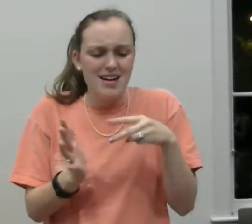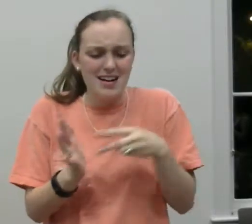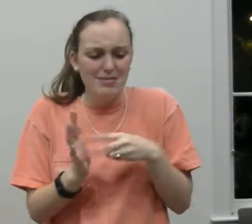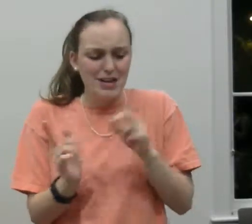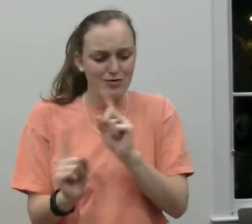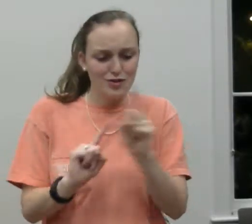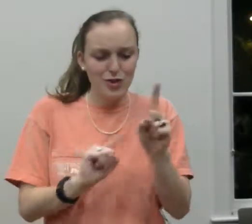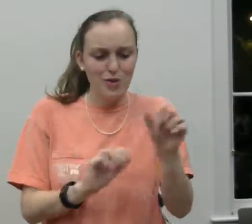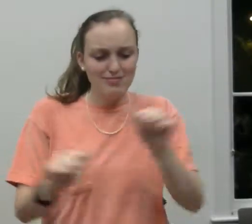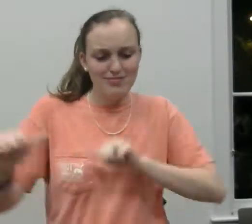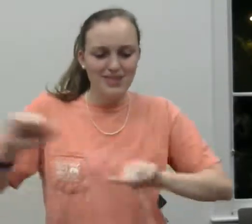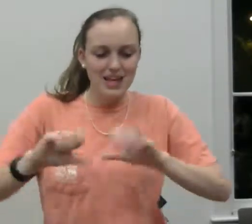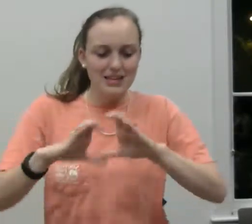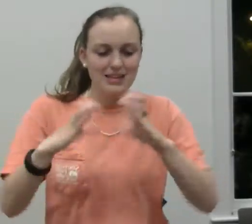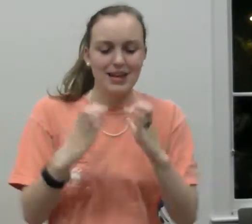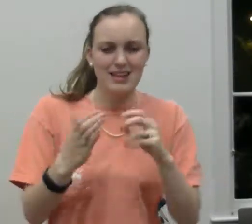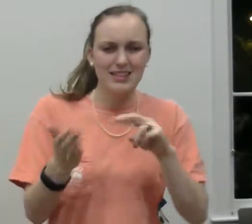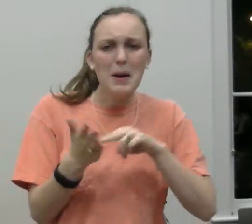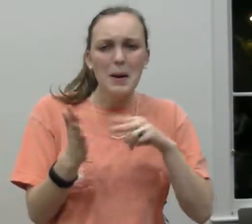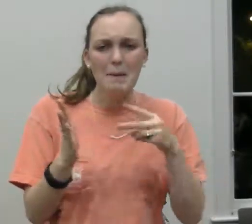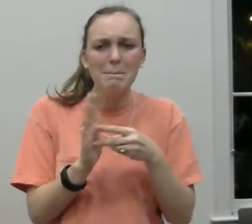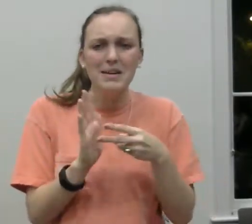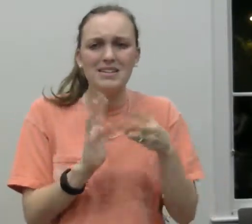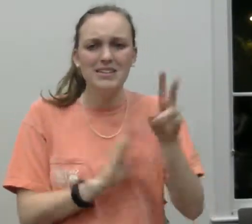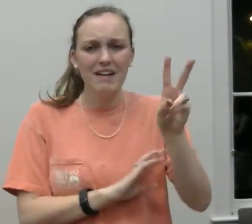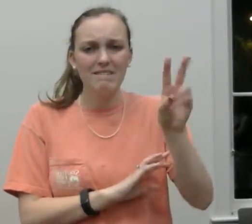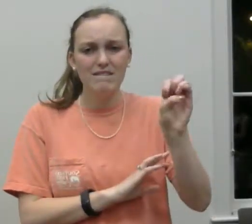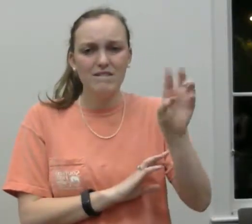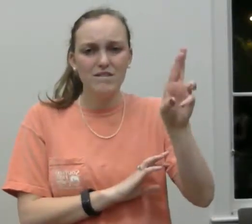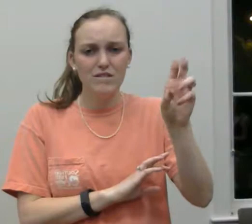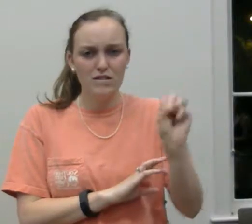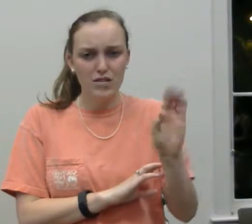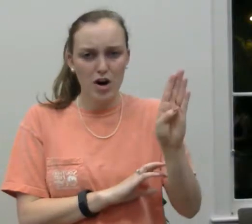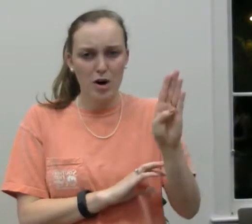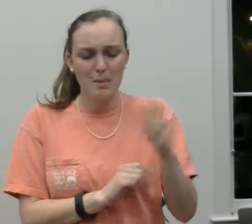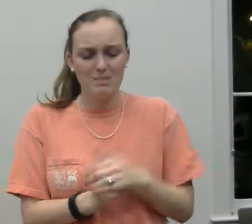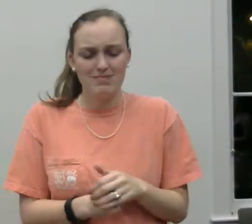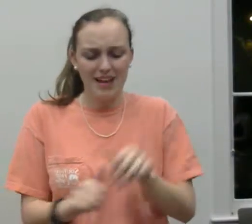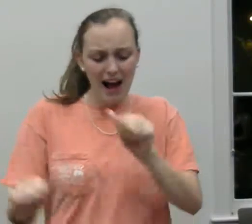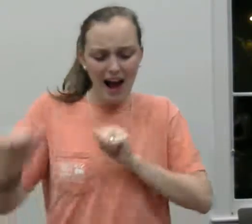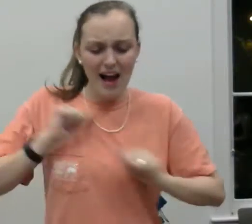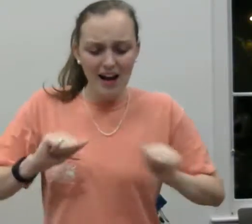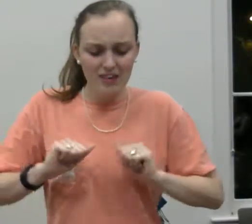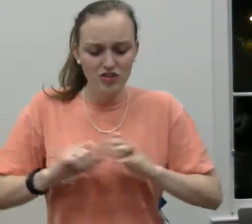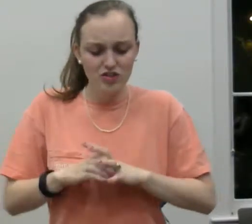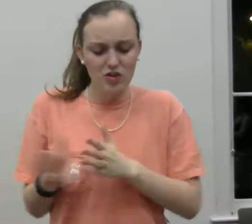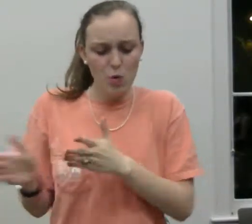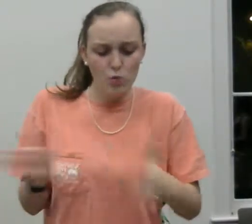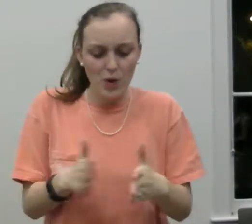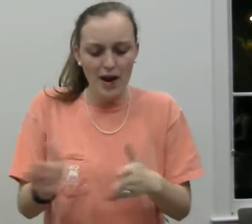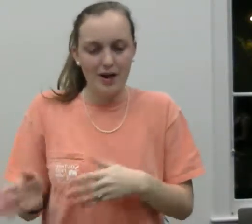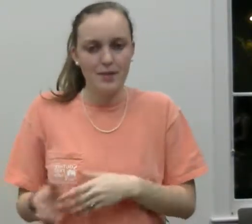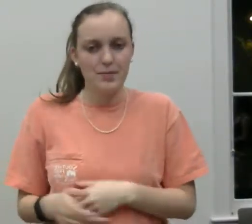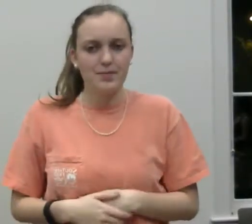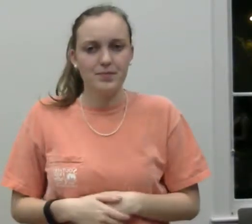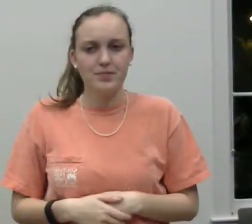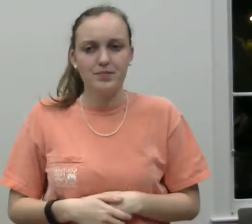what science really means is science is a verb, it's an action, it's a way, it's a process. And we're going to be talking about how is